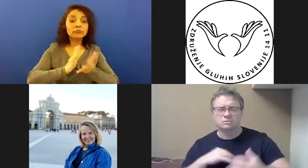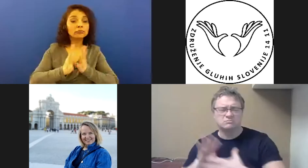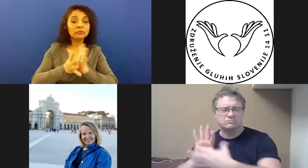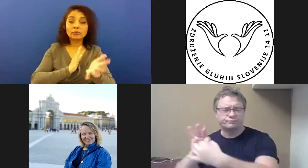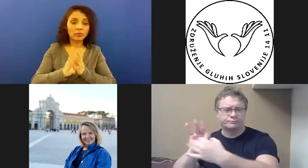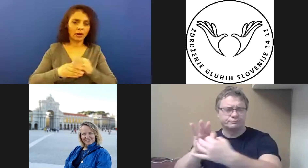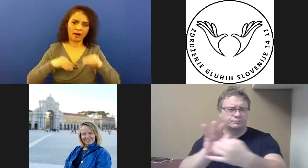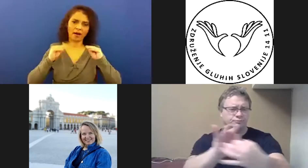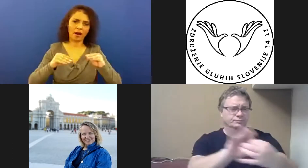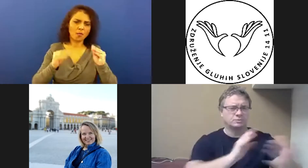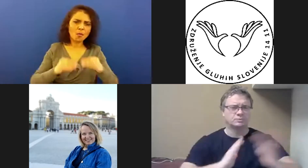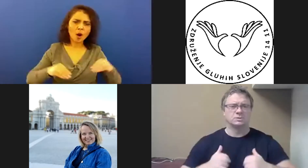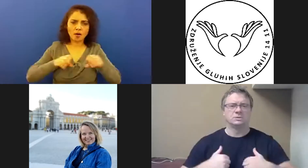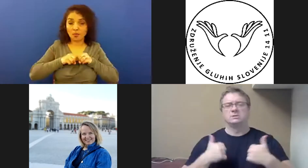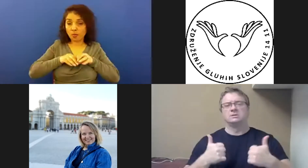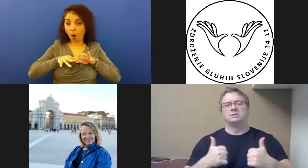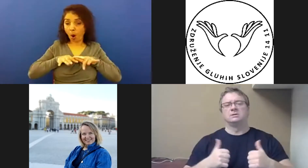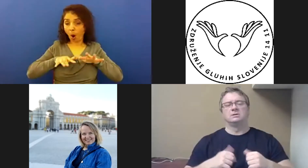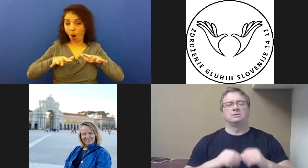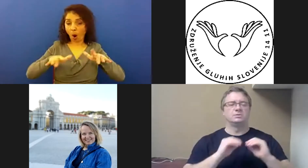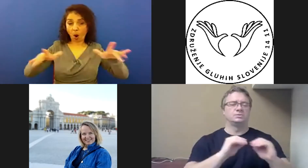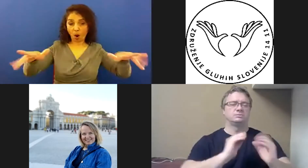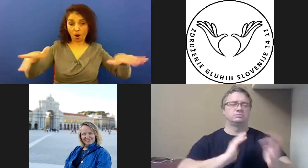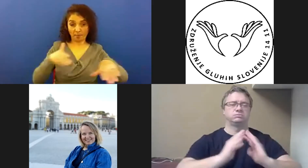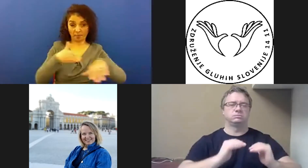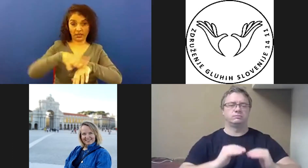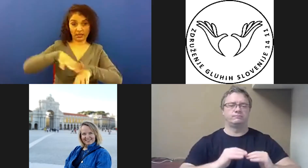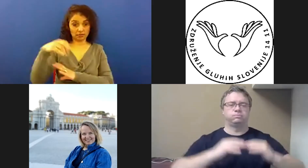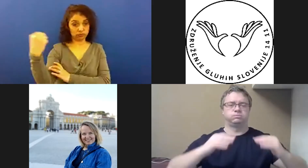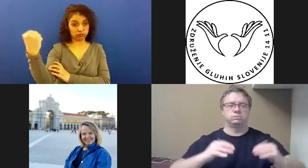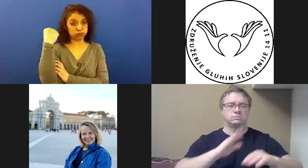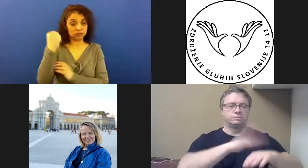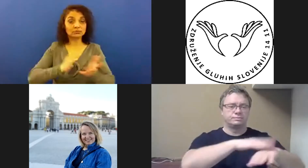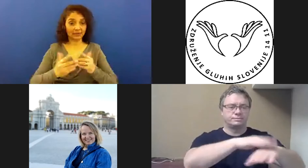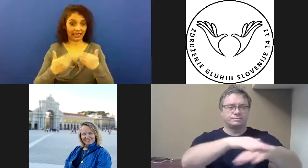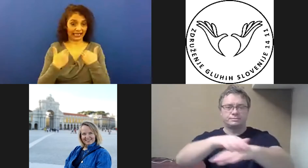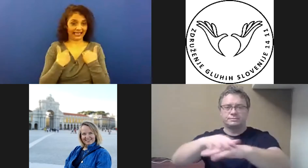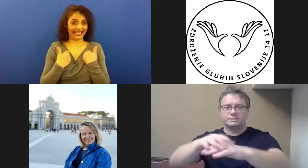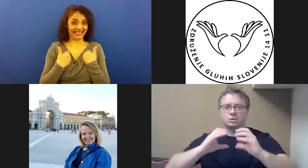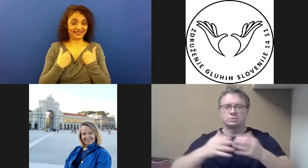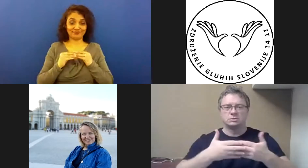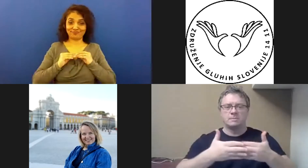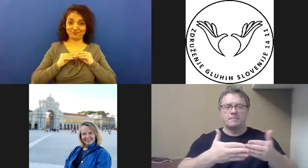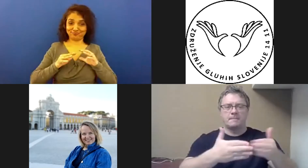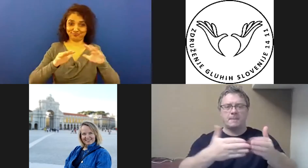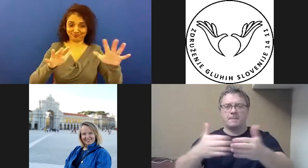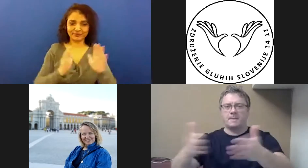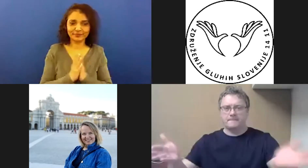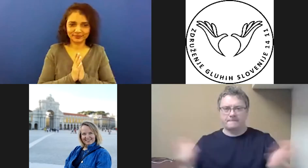I was discriminated and bullied by many children and adults alike.